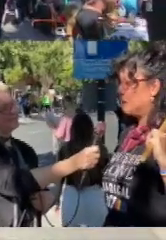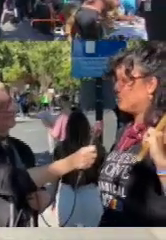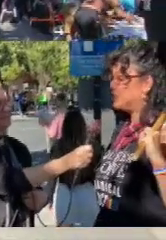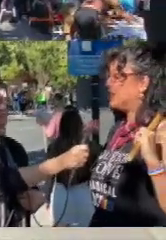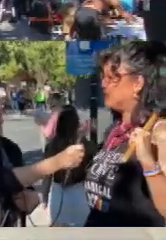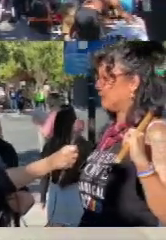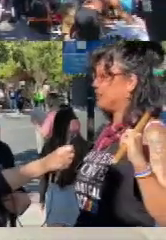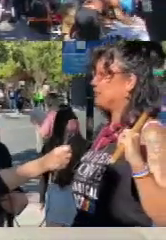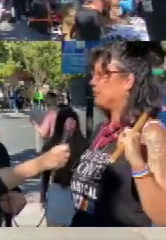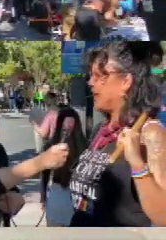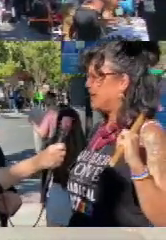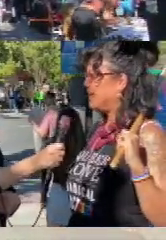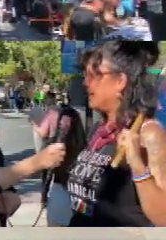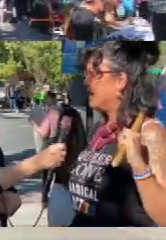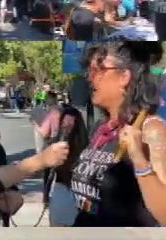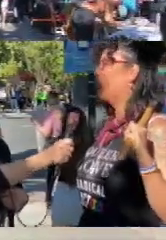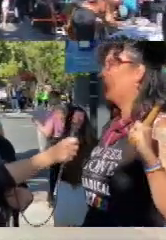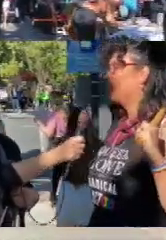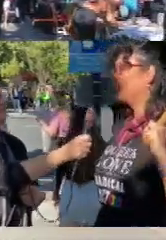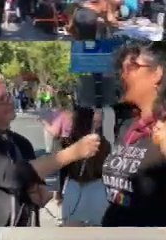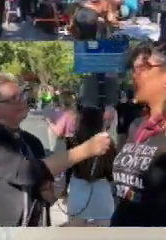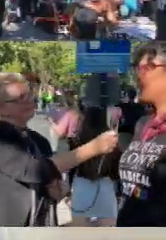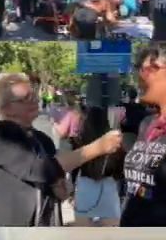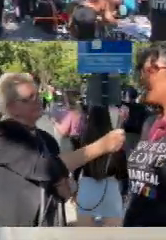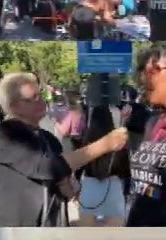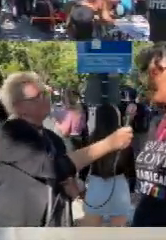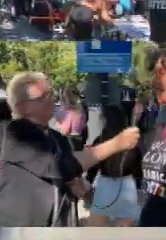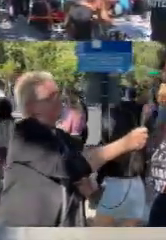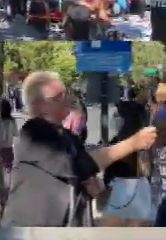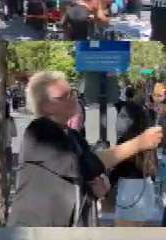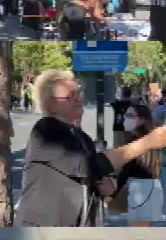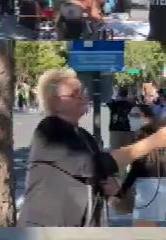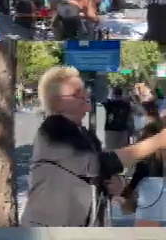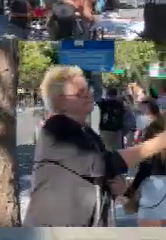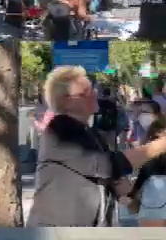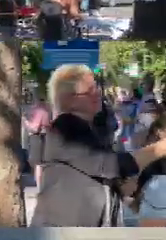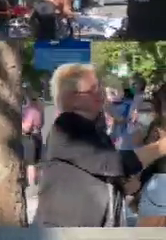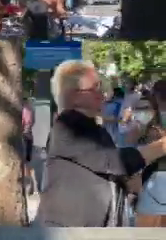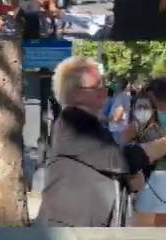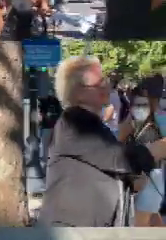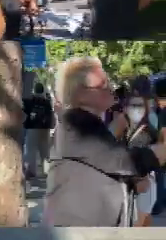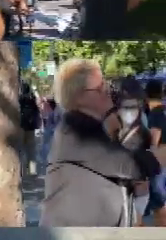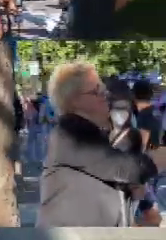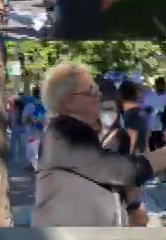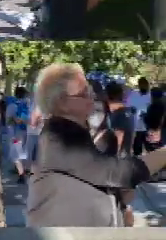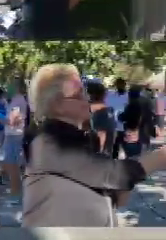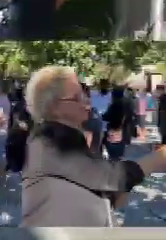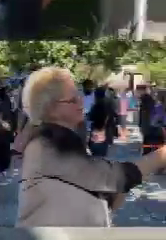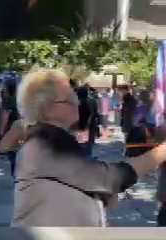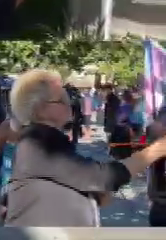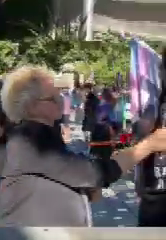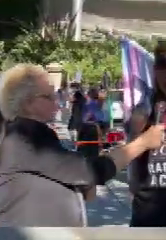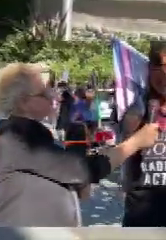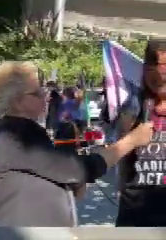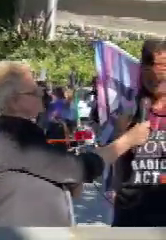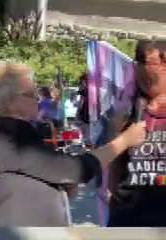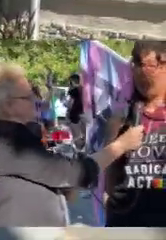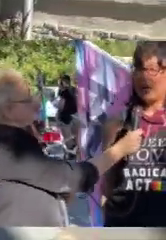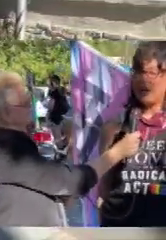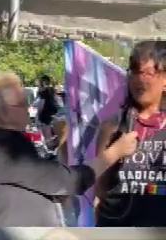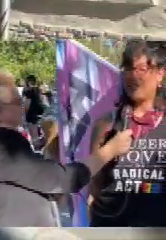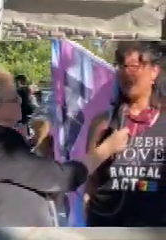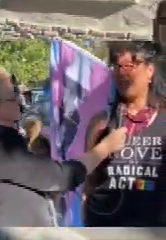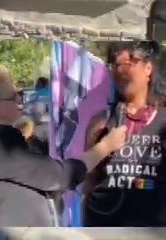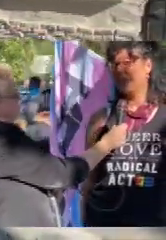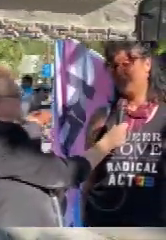under police brutality. There are all so many things when it comes to intersectional identities that we need to be